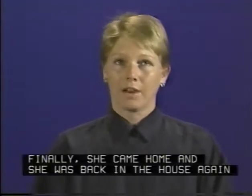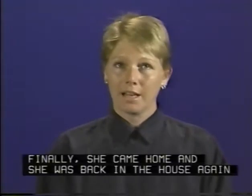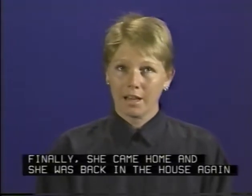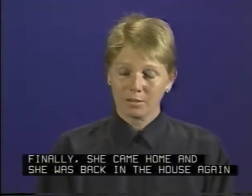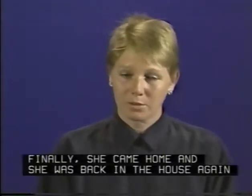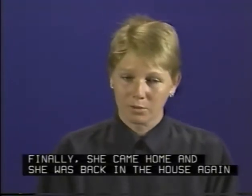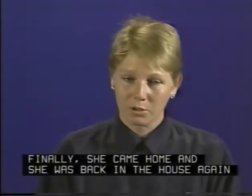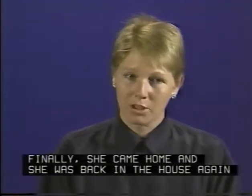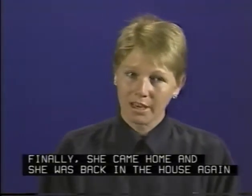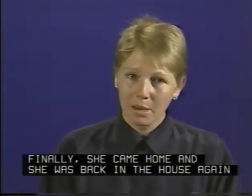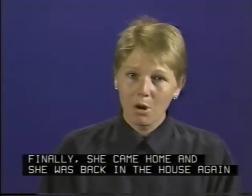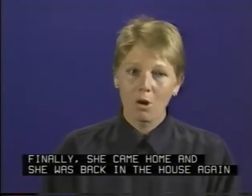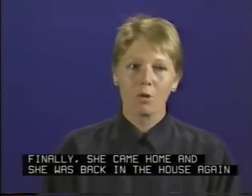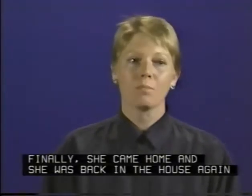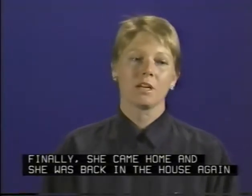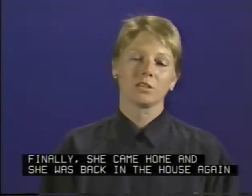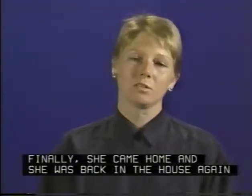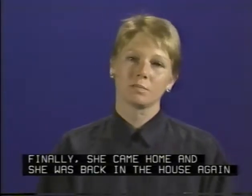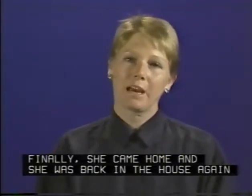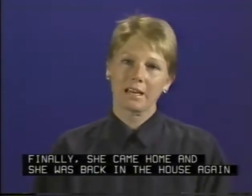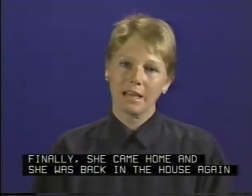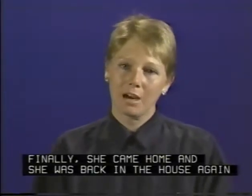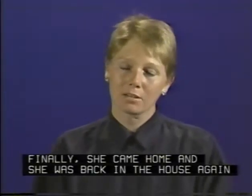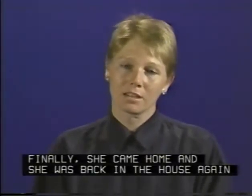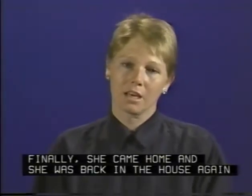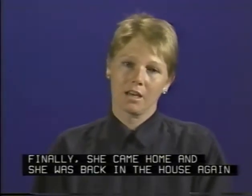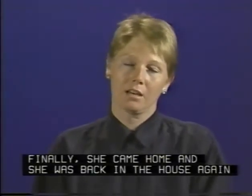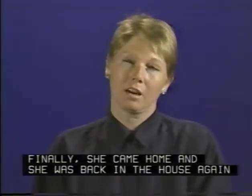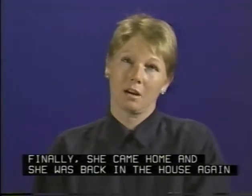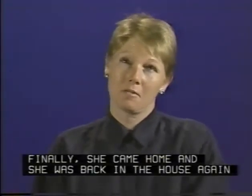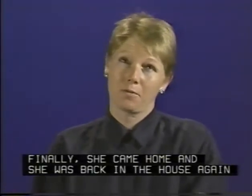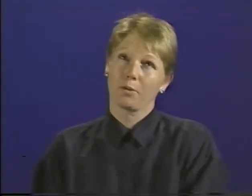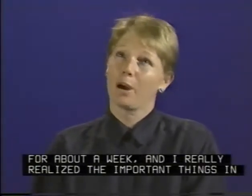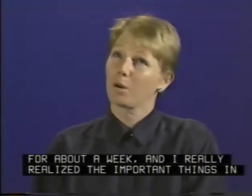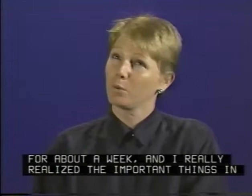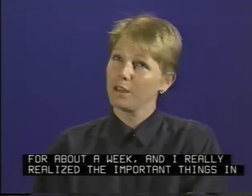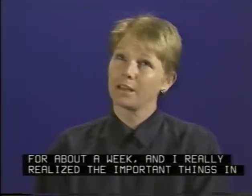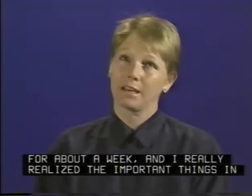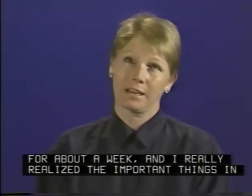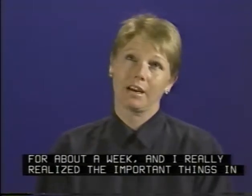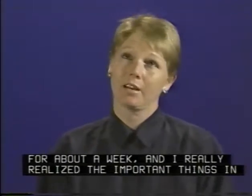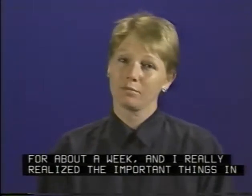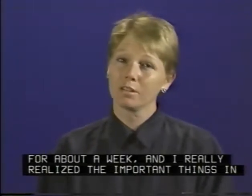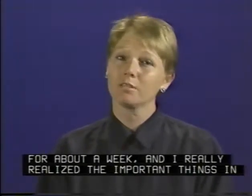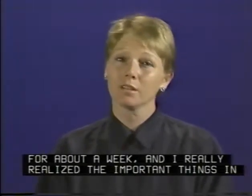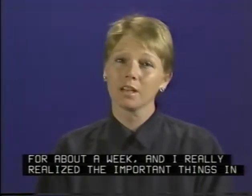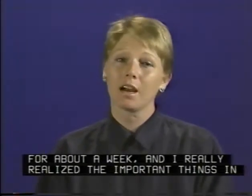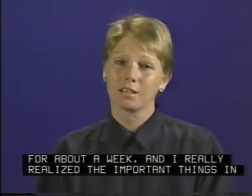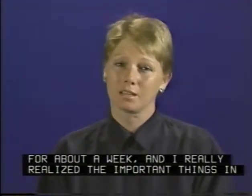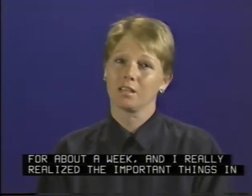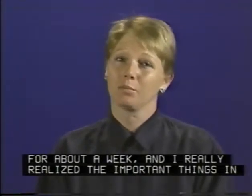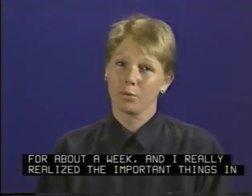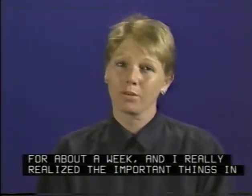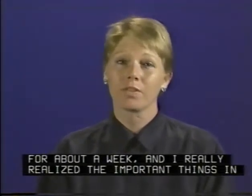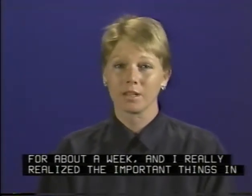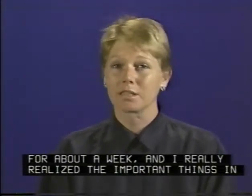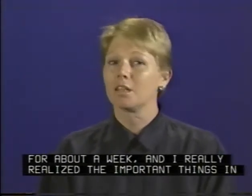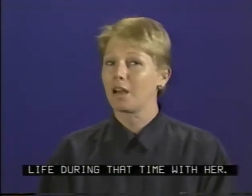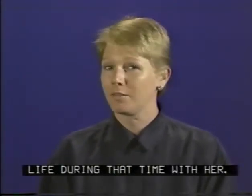Finally, she came home, and she was back in the house again for about a week, and I really realized the things in life